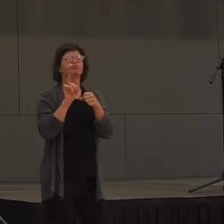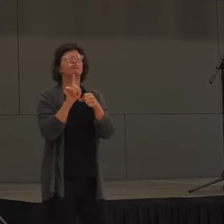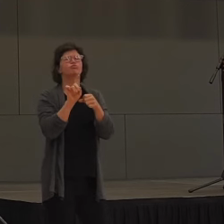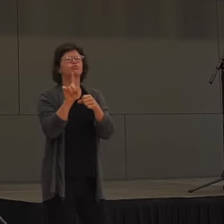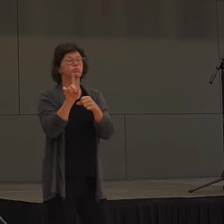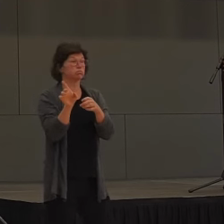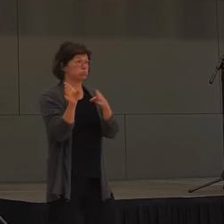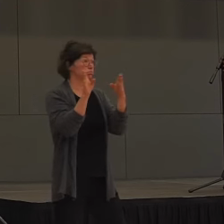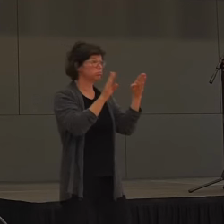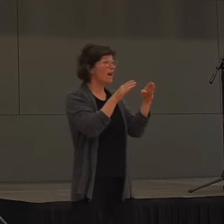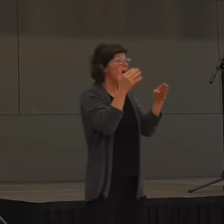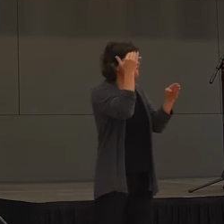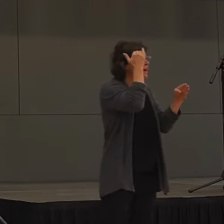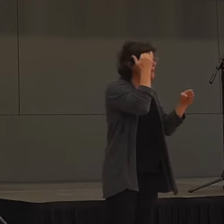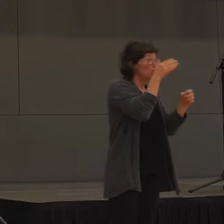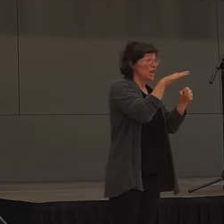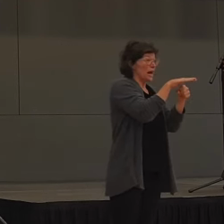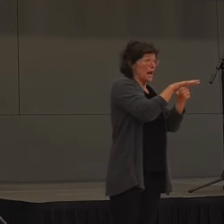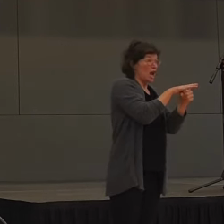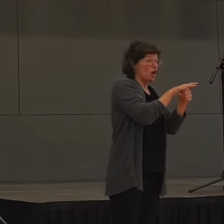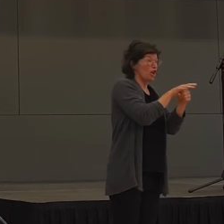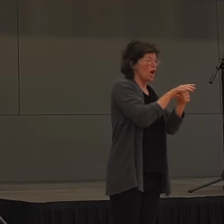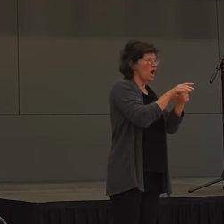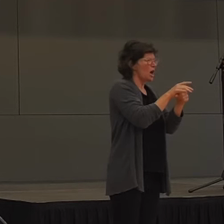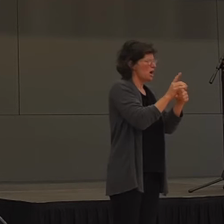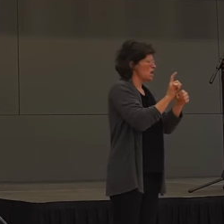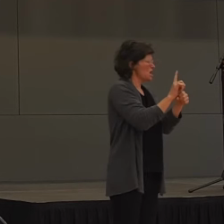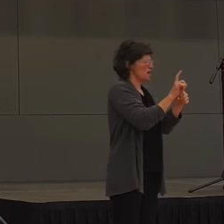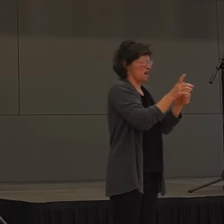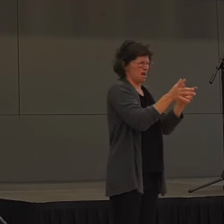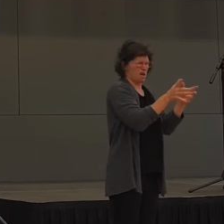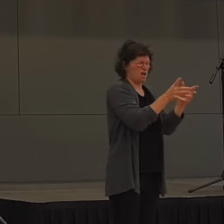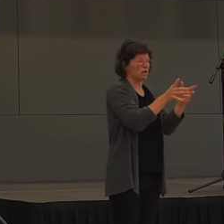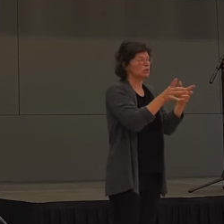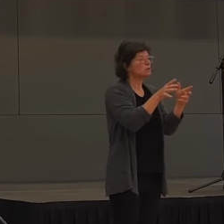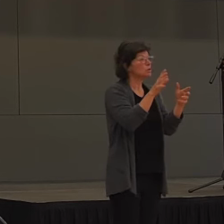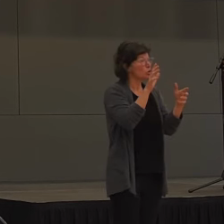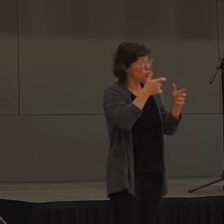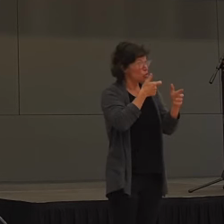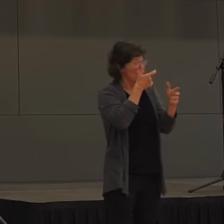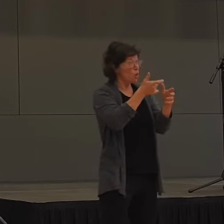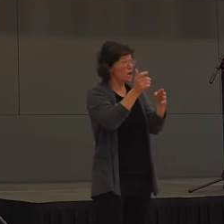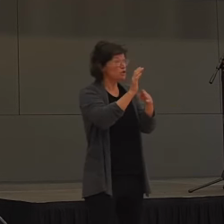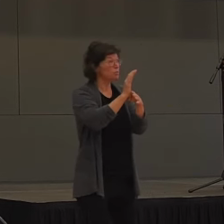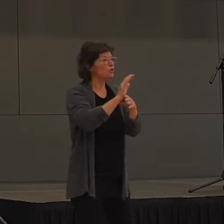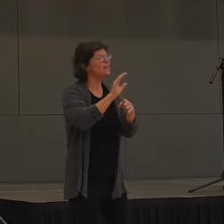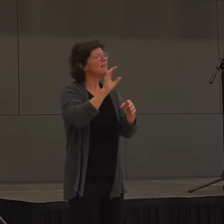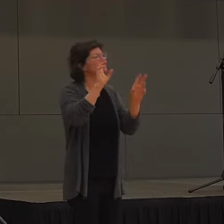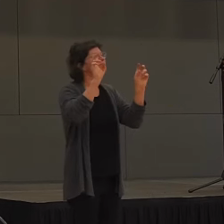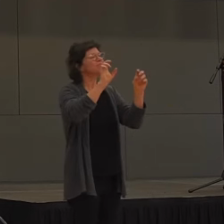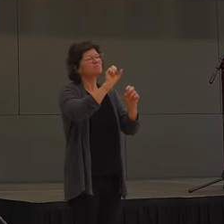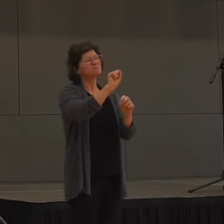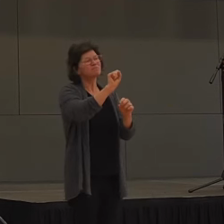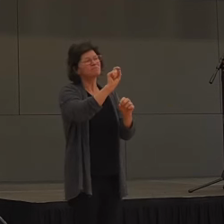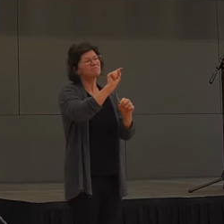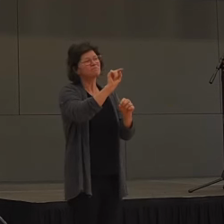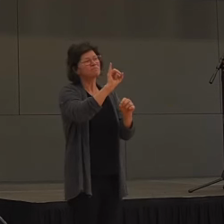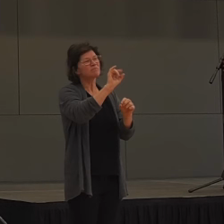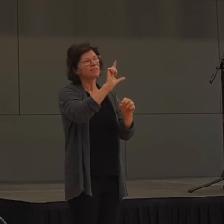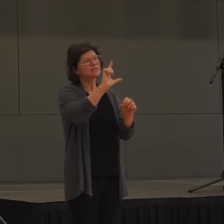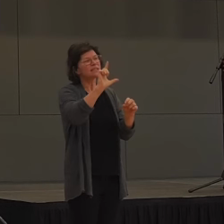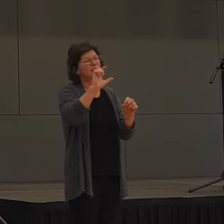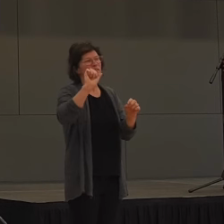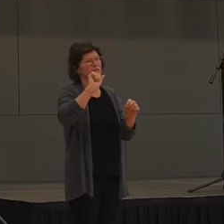the movie called Still Alice, she was in her cabin home and she couldn't remember where